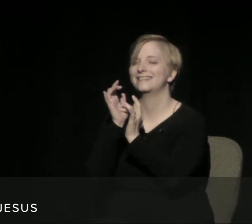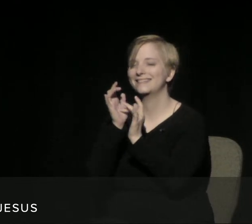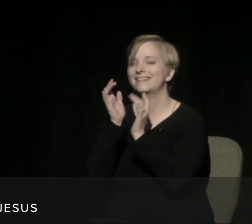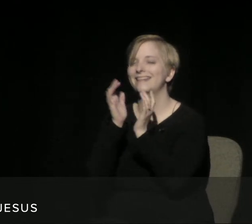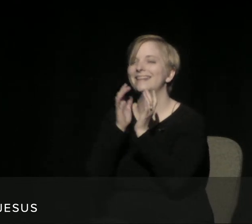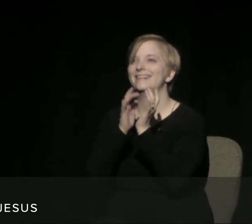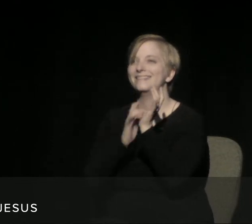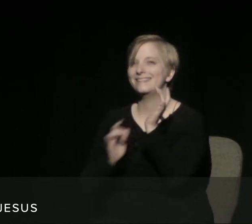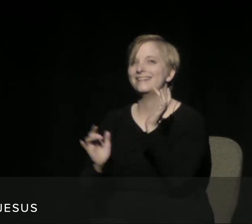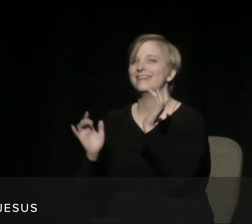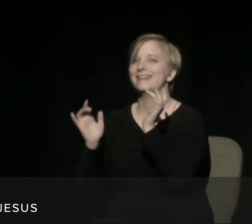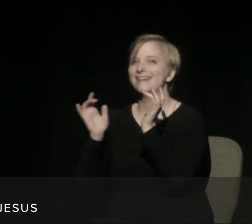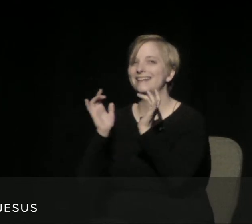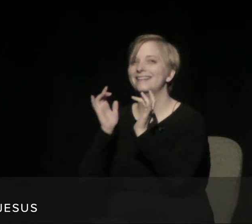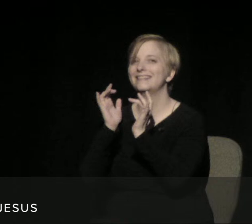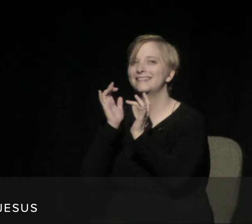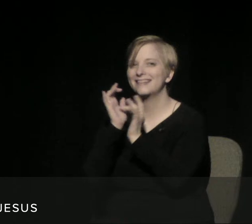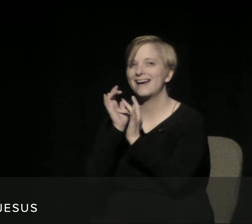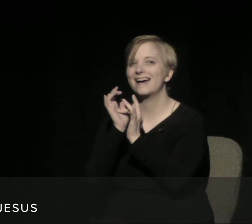Jesus,